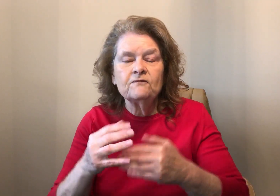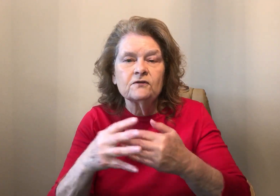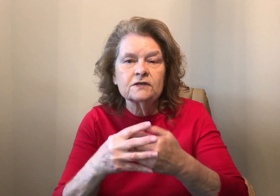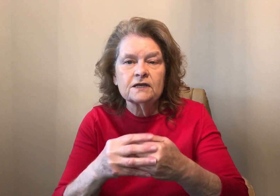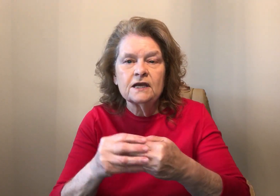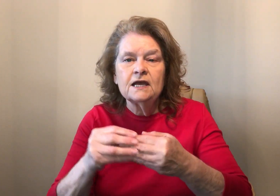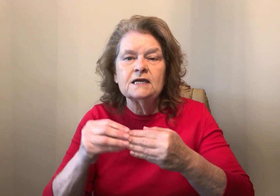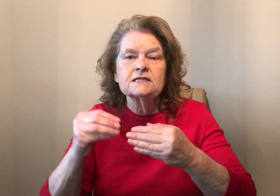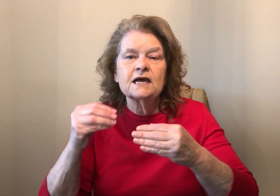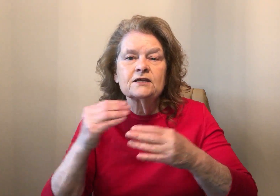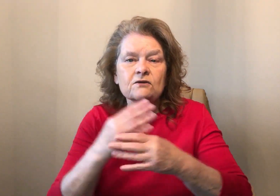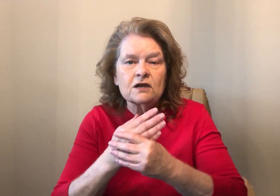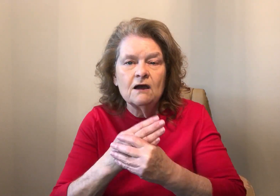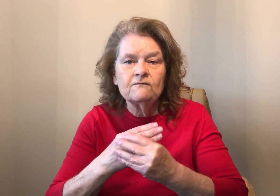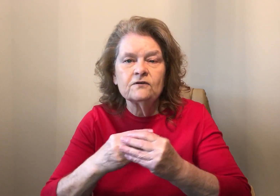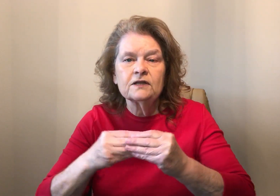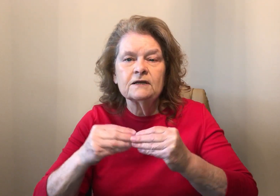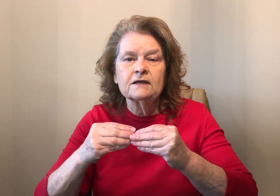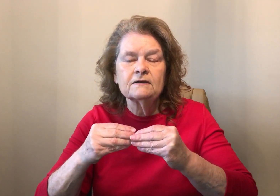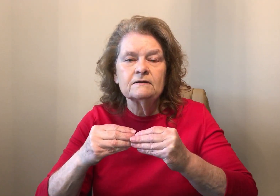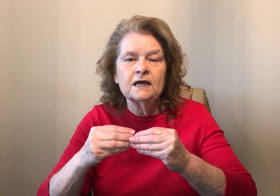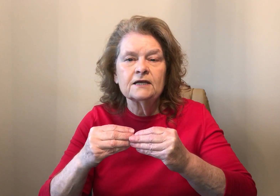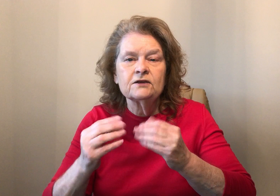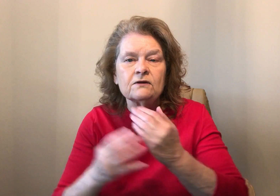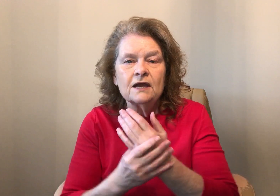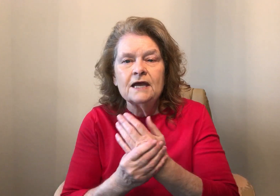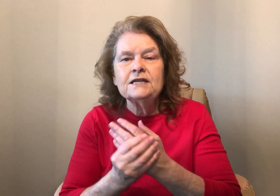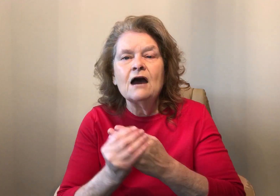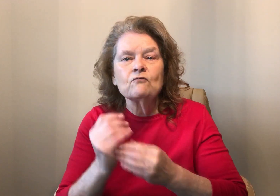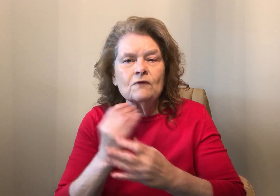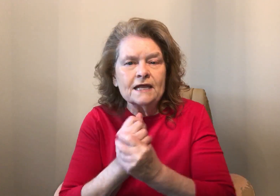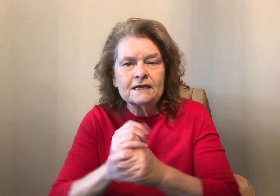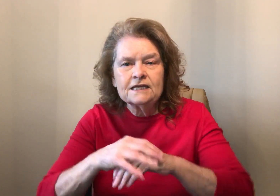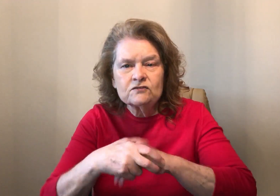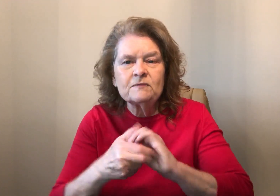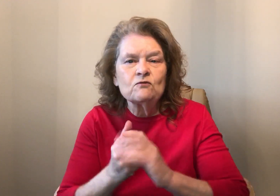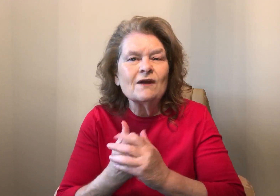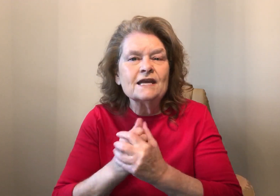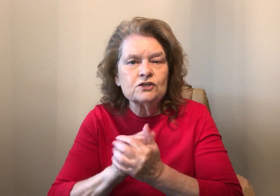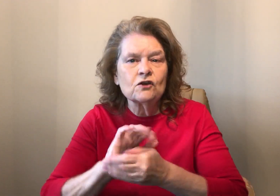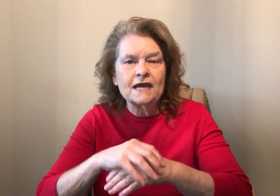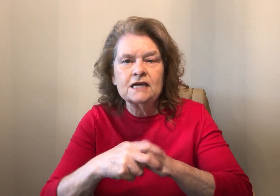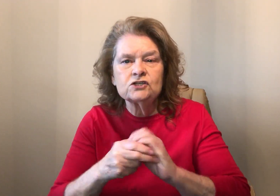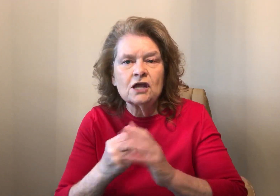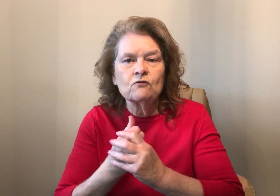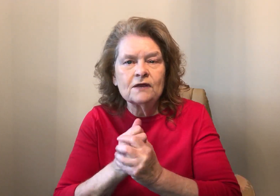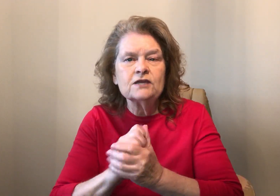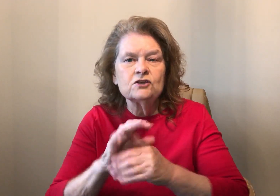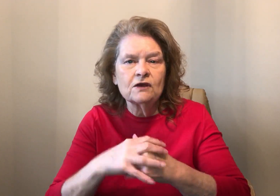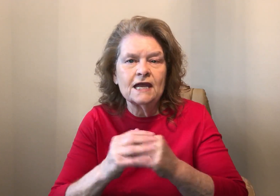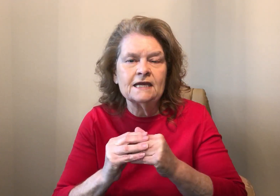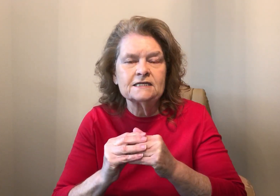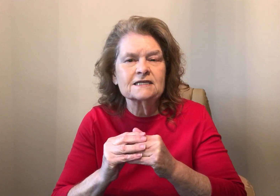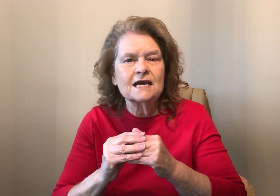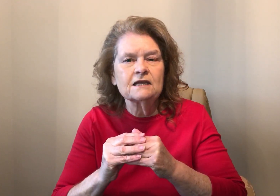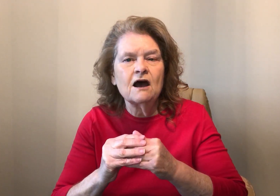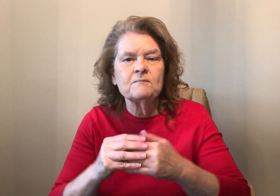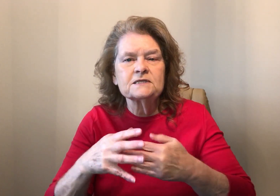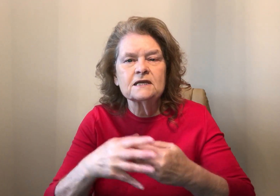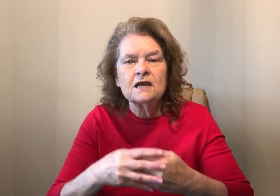comfort. It's like you're comforting. Like you're not this would be wringing your hands. You're not wringing your hands. It's kind of the opposite.